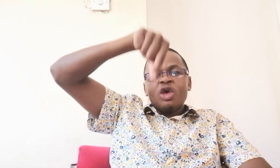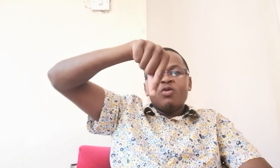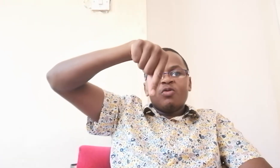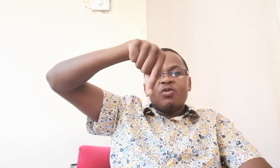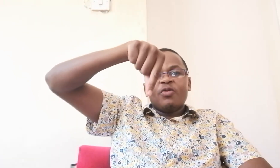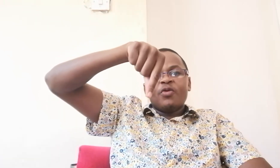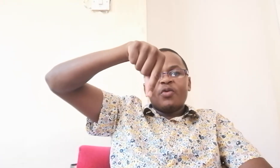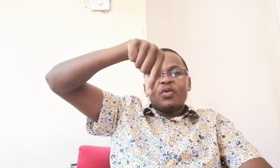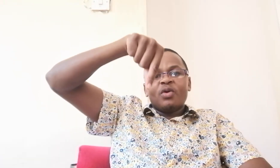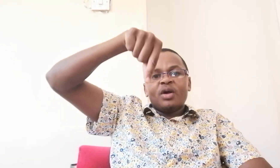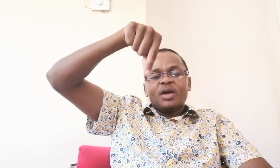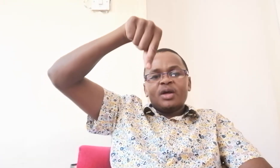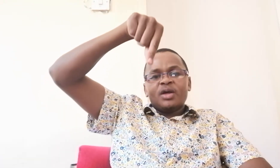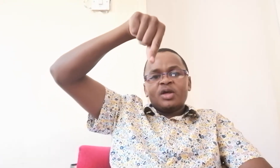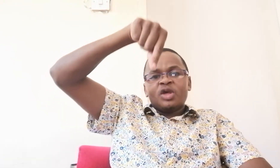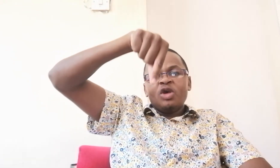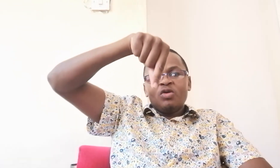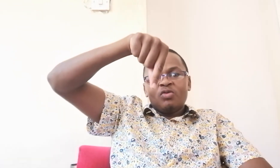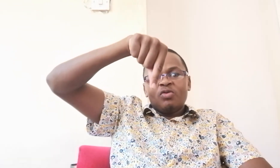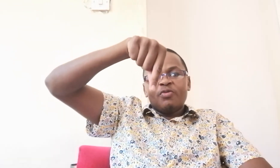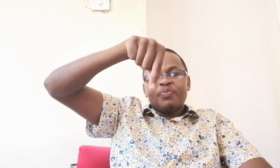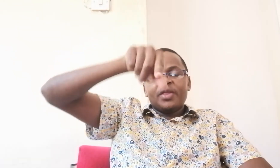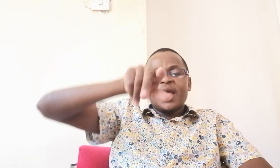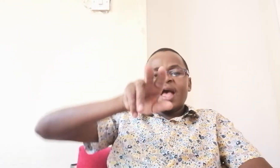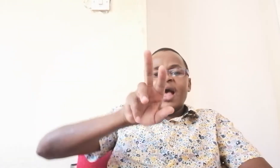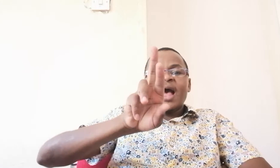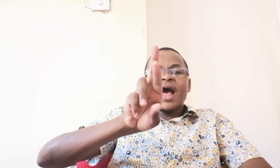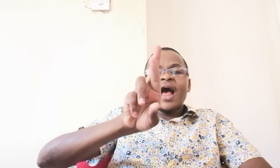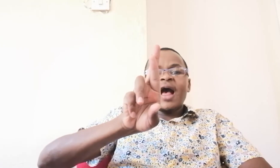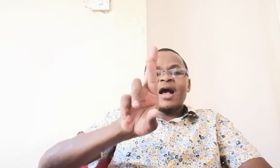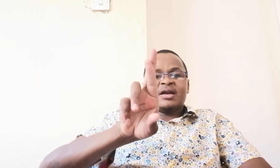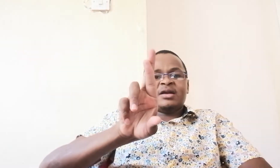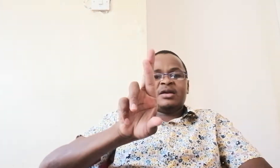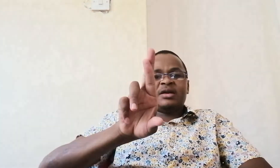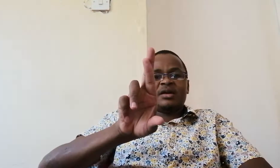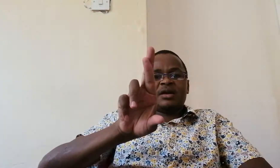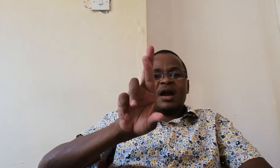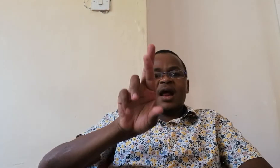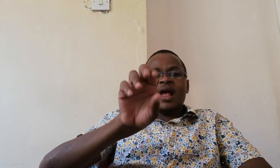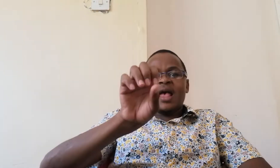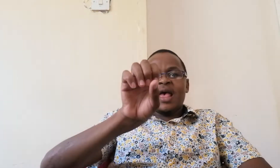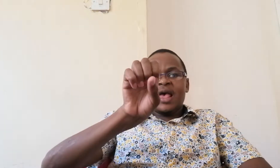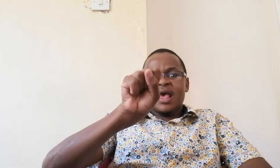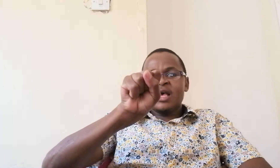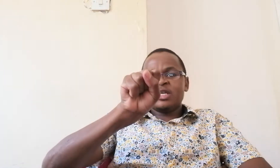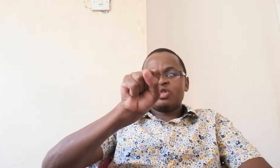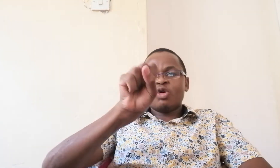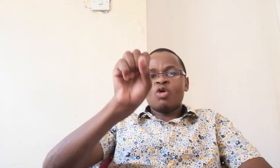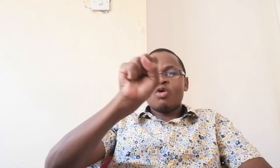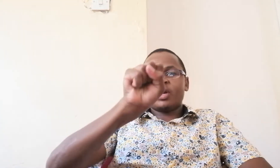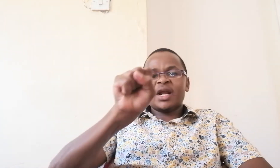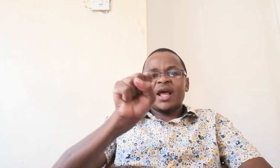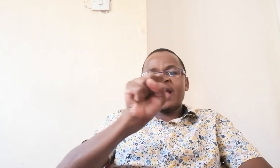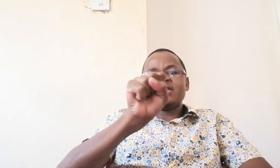Q, Q, R, S or